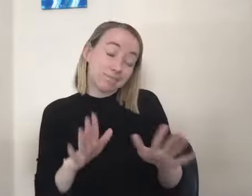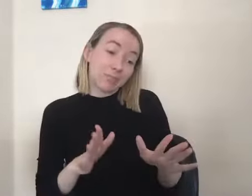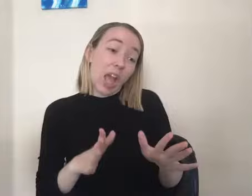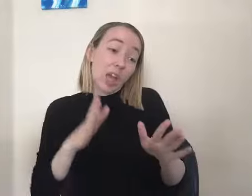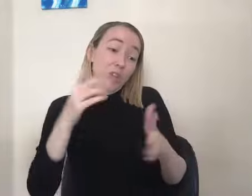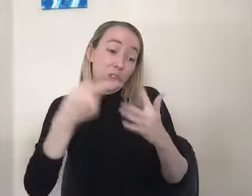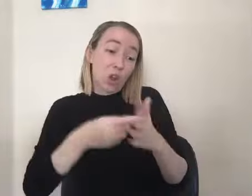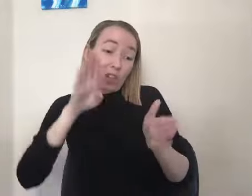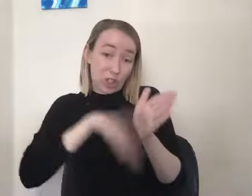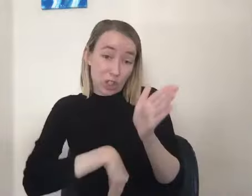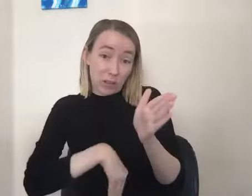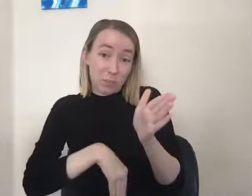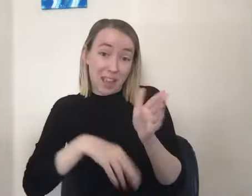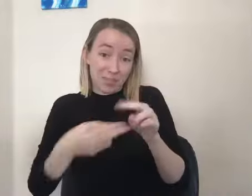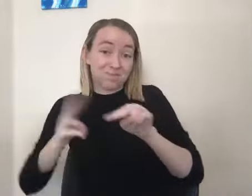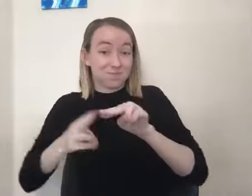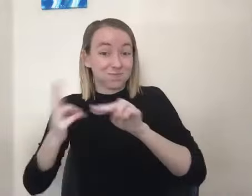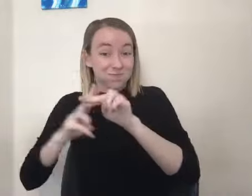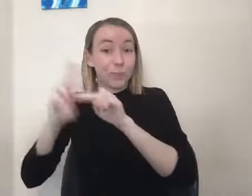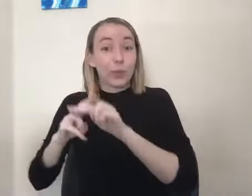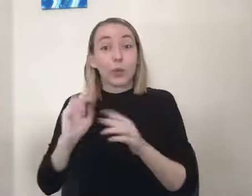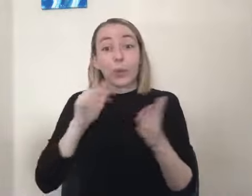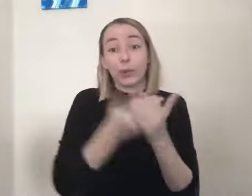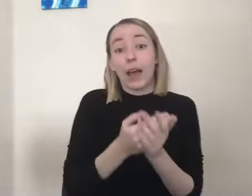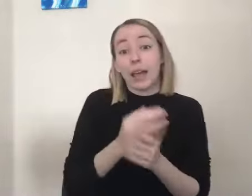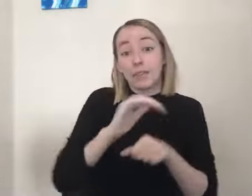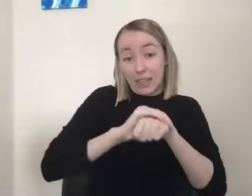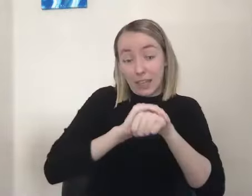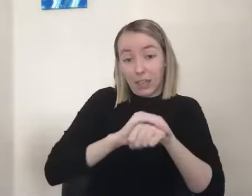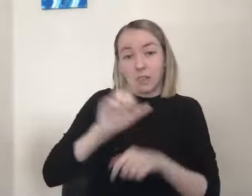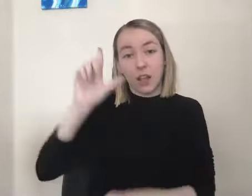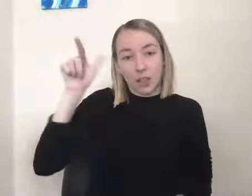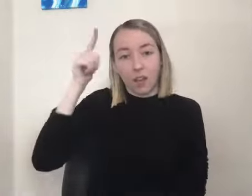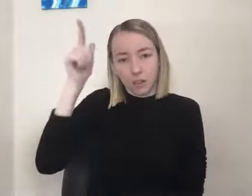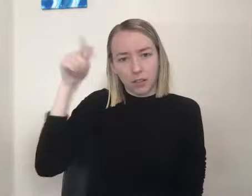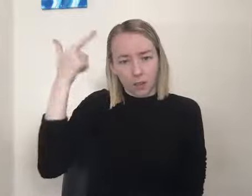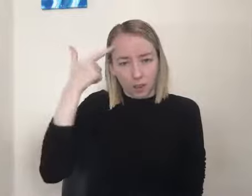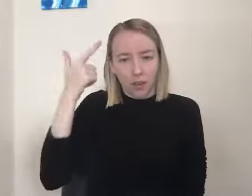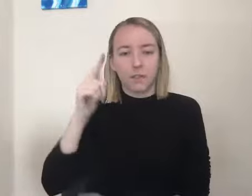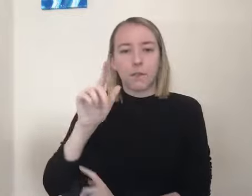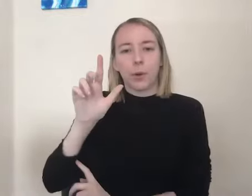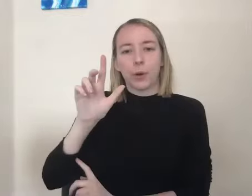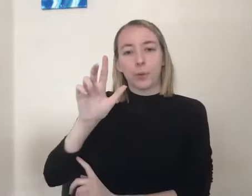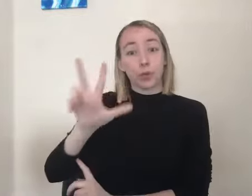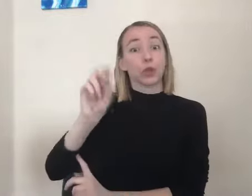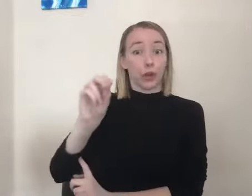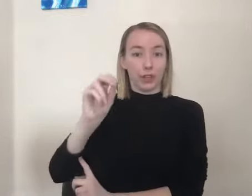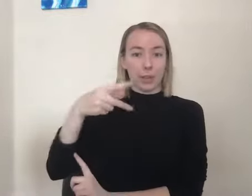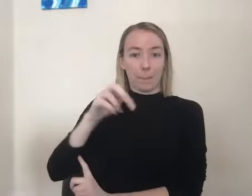it's £25. I'm demented. But this certain bus does, it starts off cheap and then it builds up. So we got him down to London for